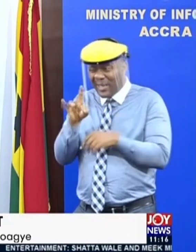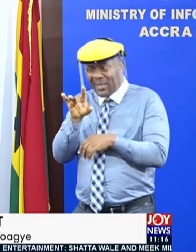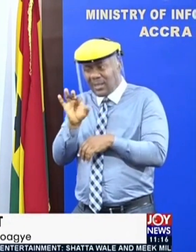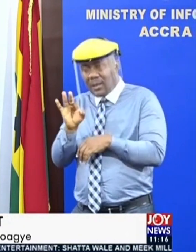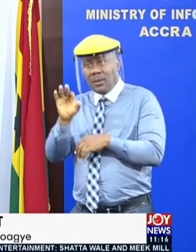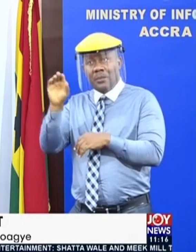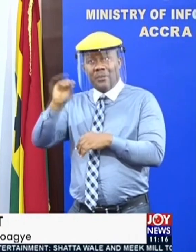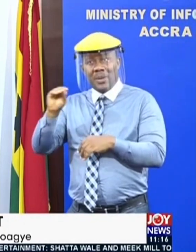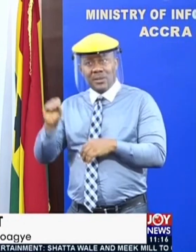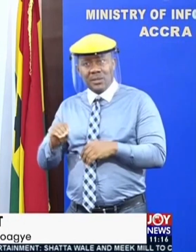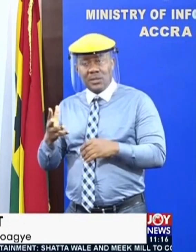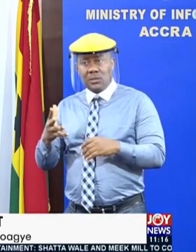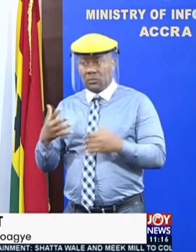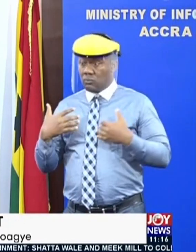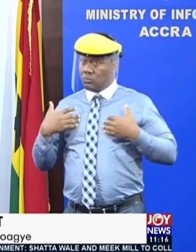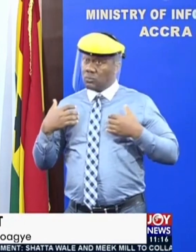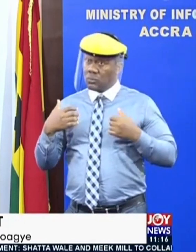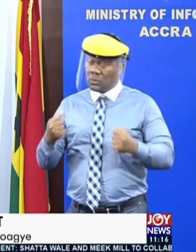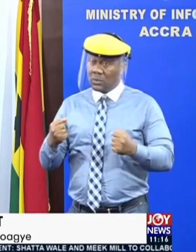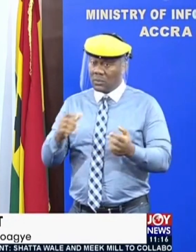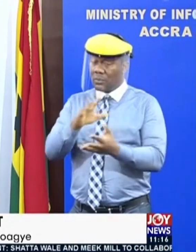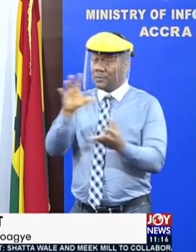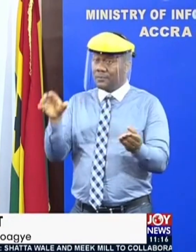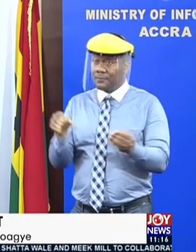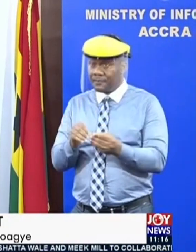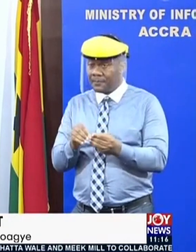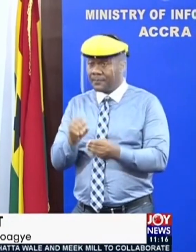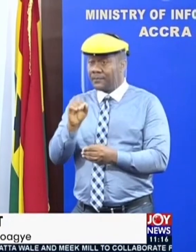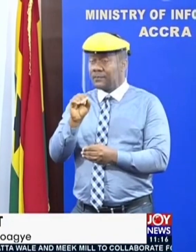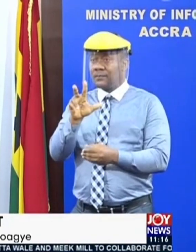And so that brings out the total of